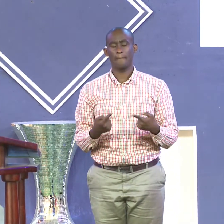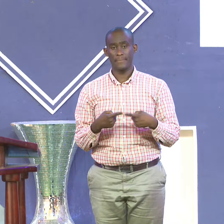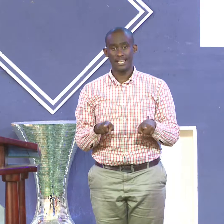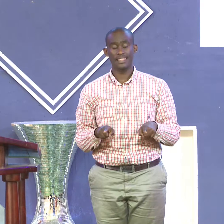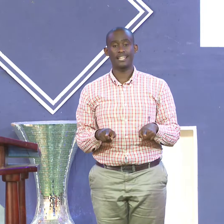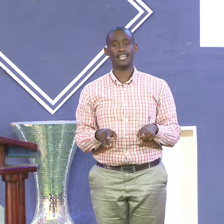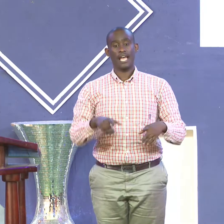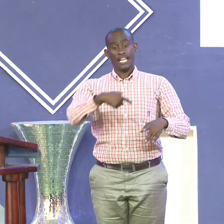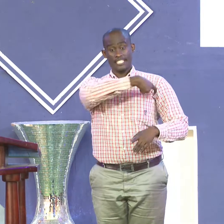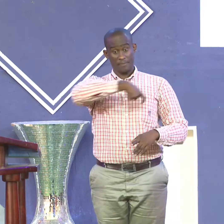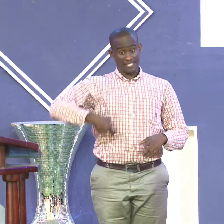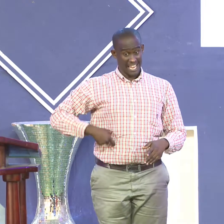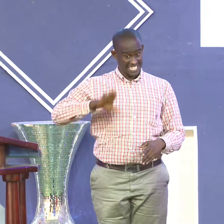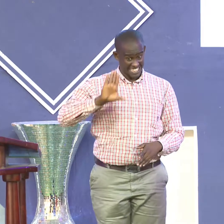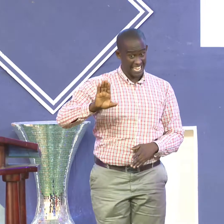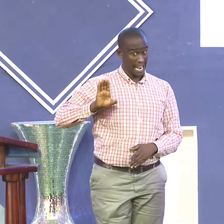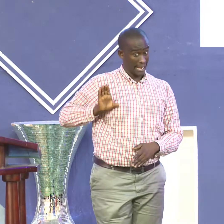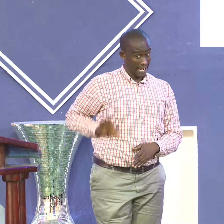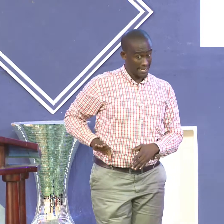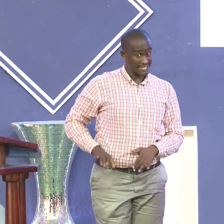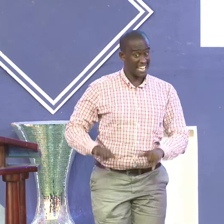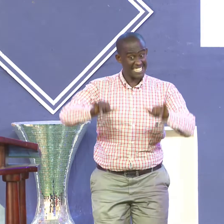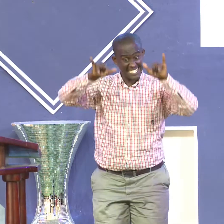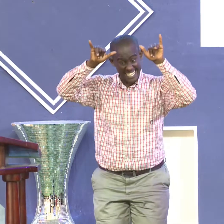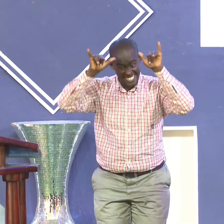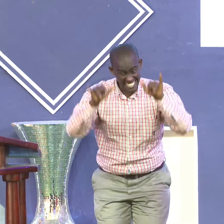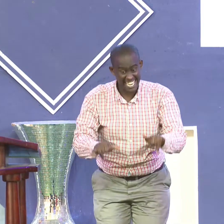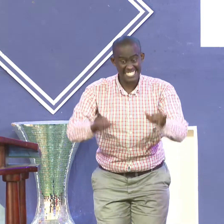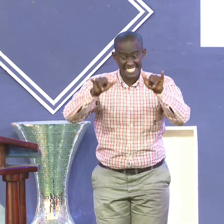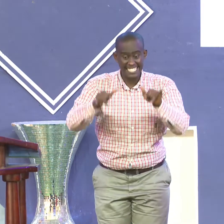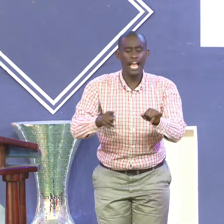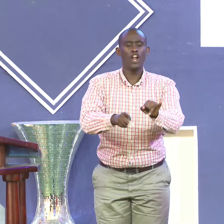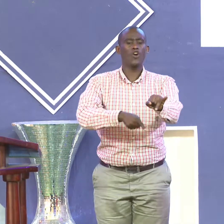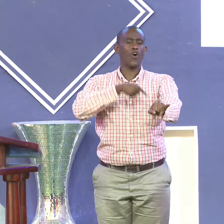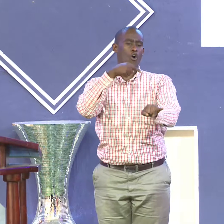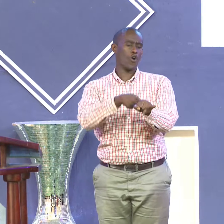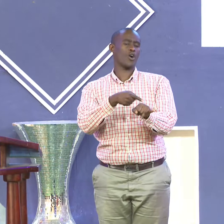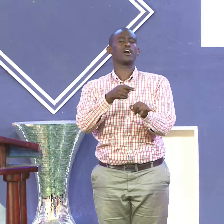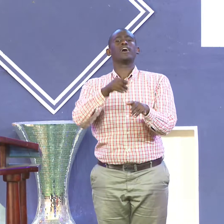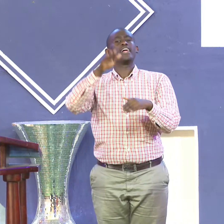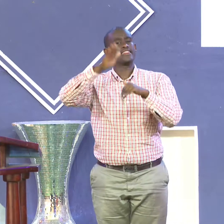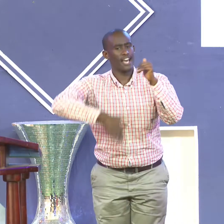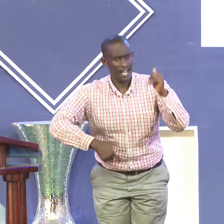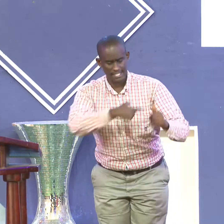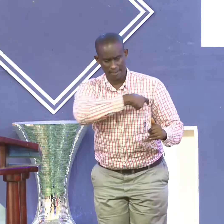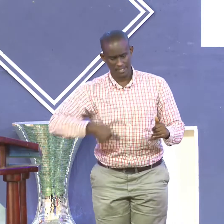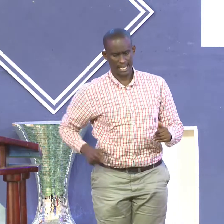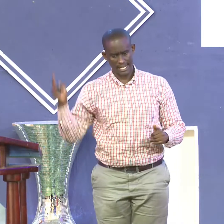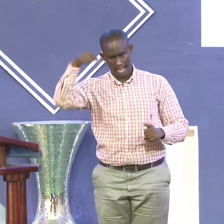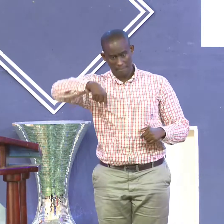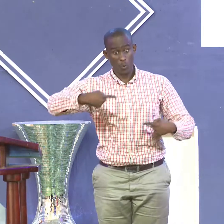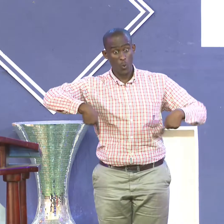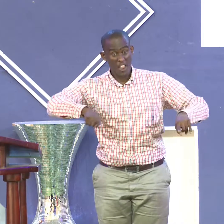So it means the nature or the character of the Jebusites came before the Jebusites. So what we are fighting